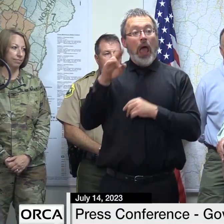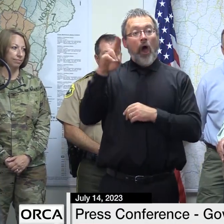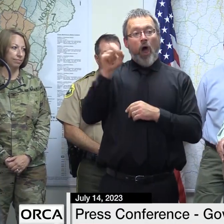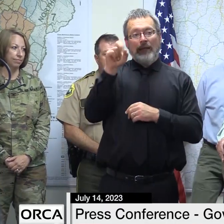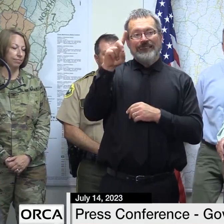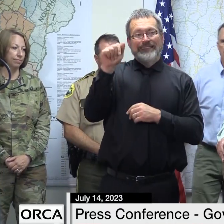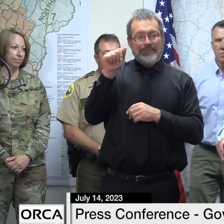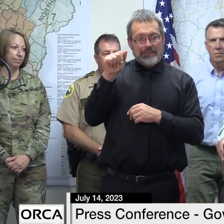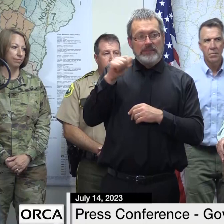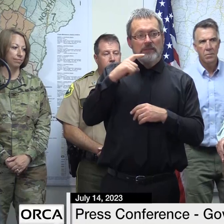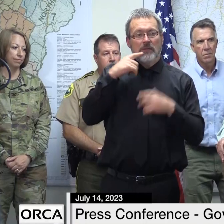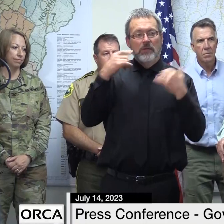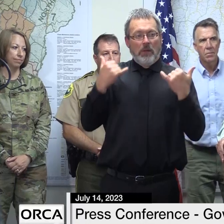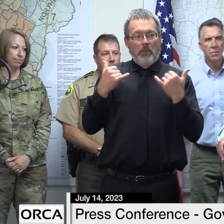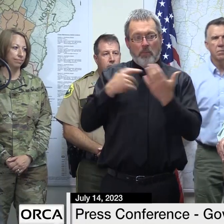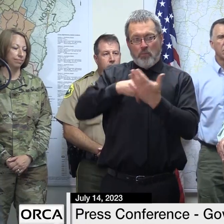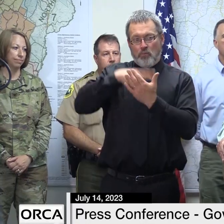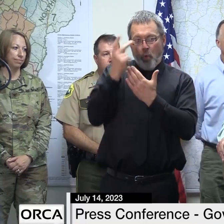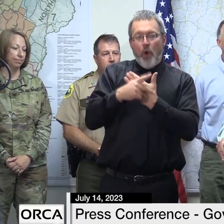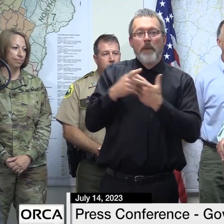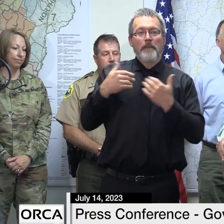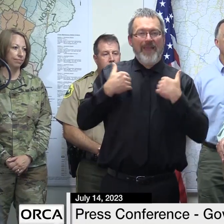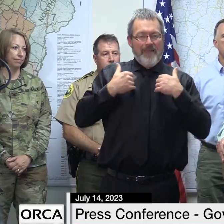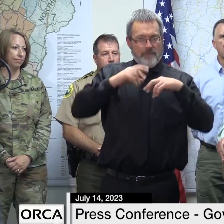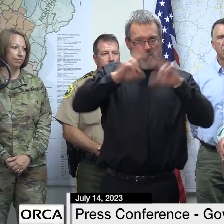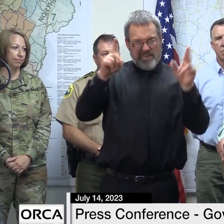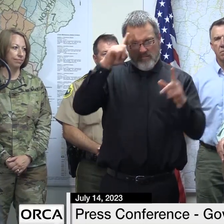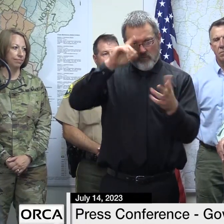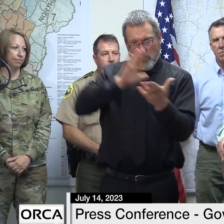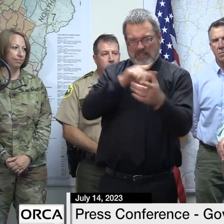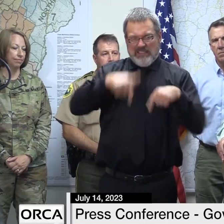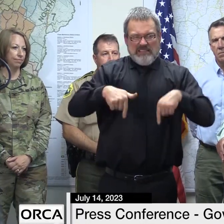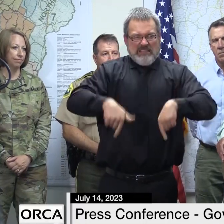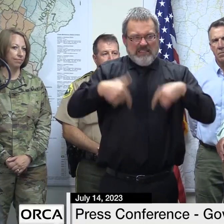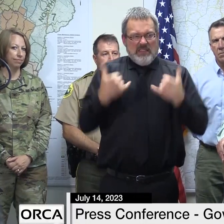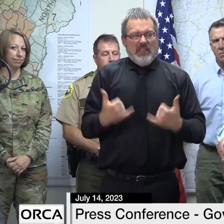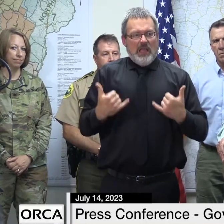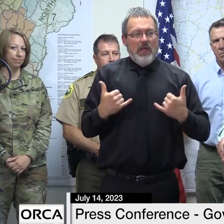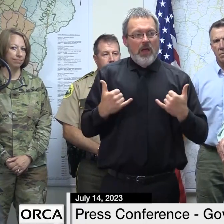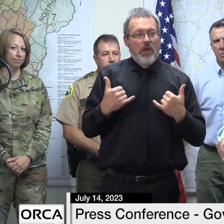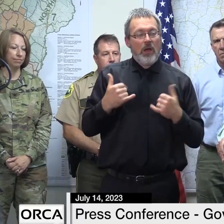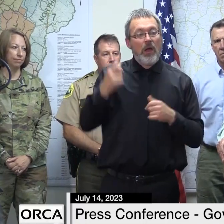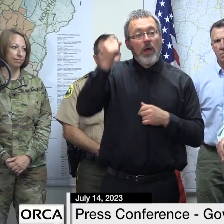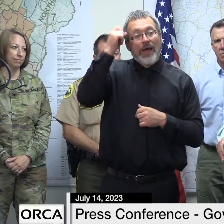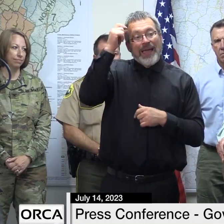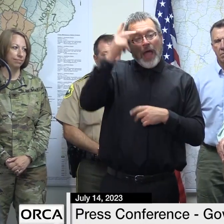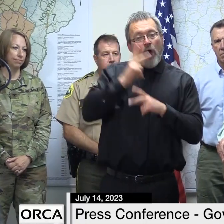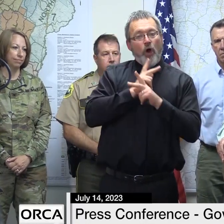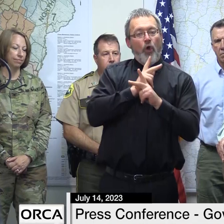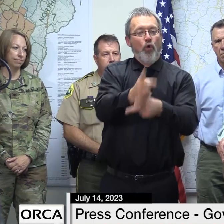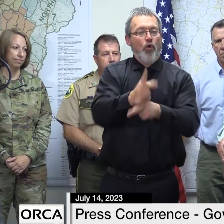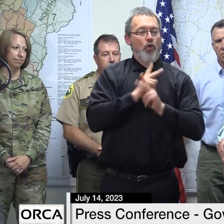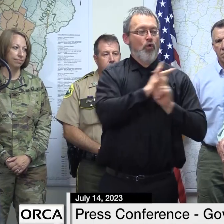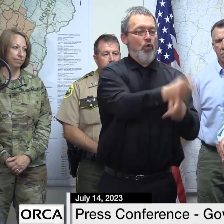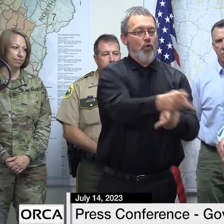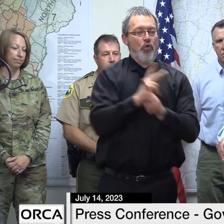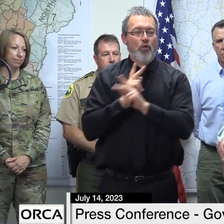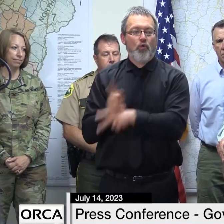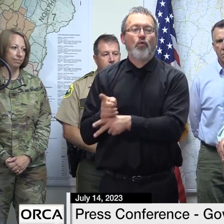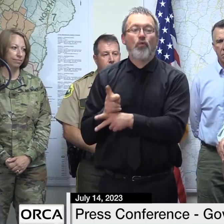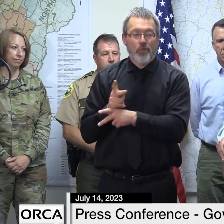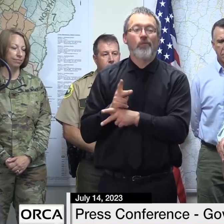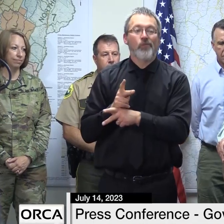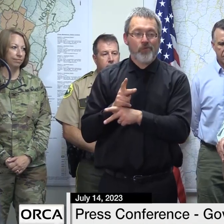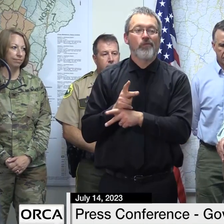existing programs but most of those are loans, not direct payments. But if we're going to get any direct payments